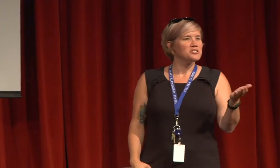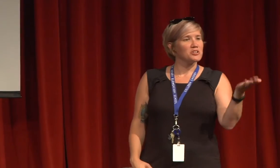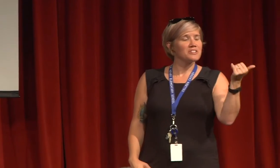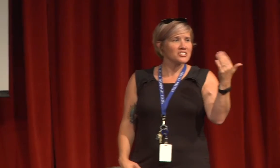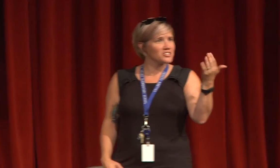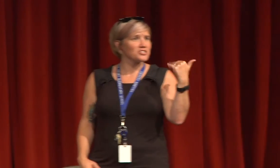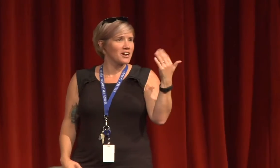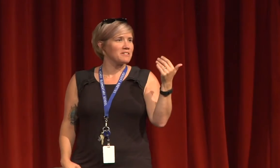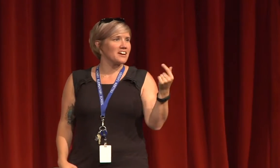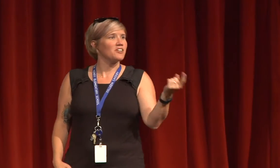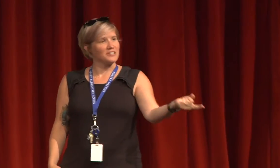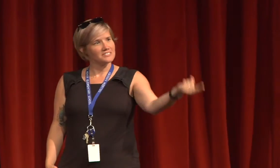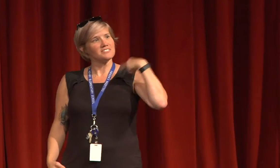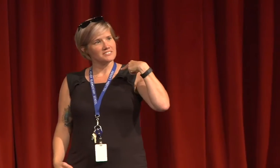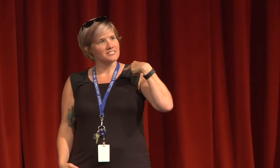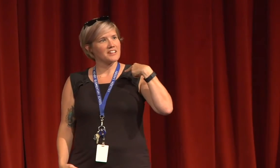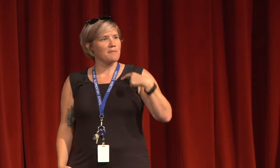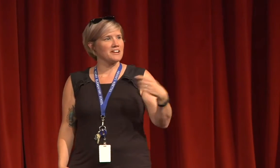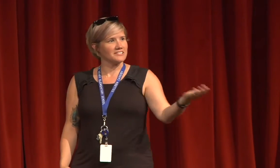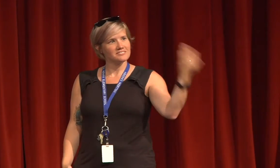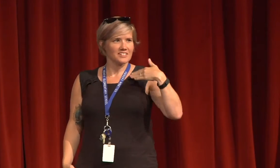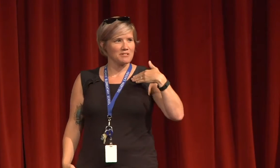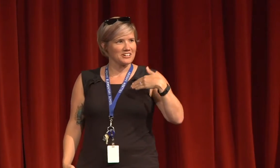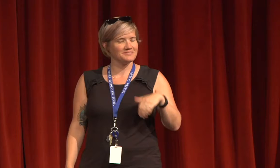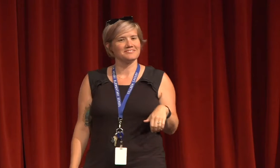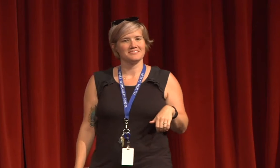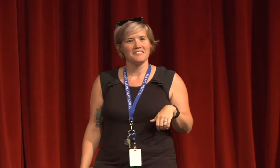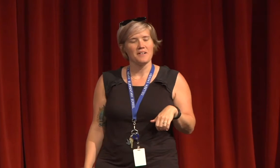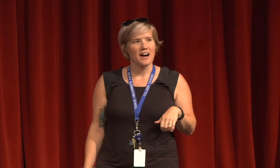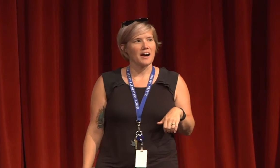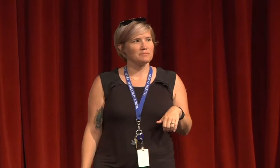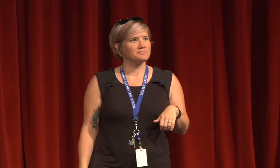Yeah. So you could gesture come here or come here, come here.